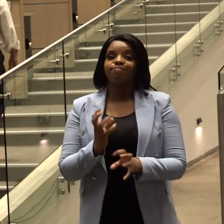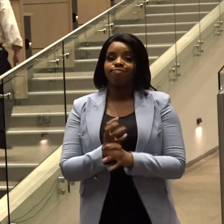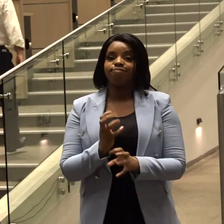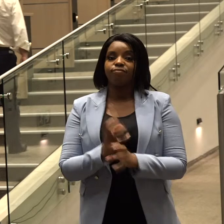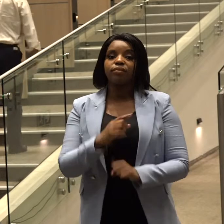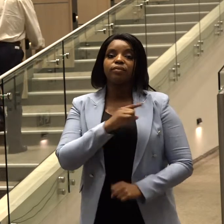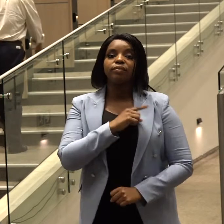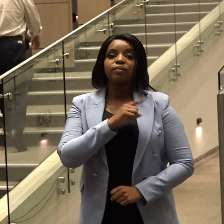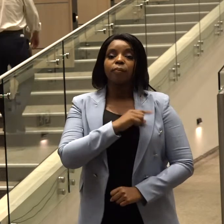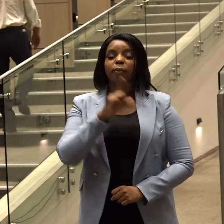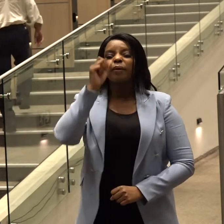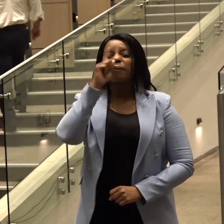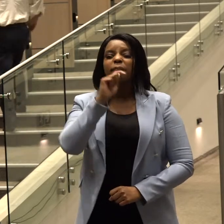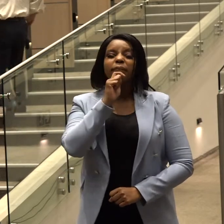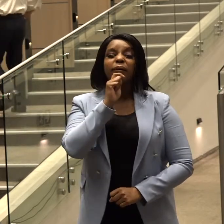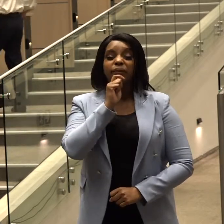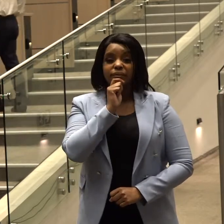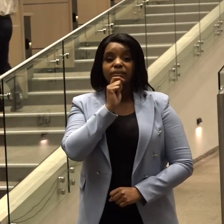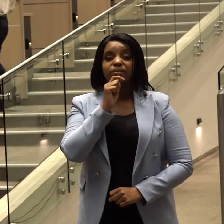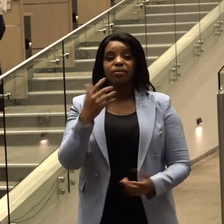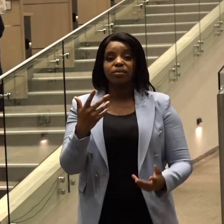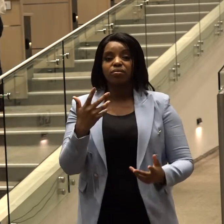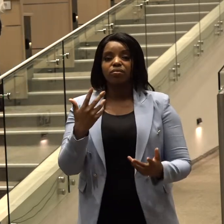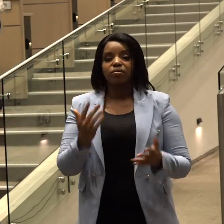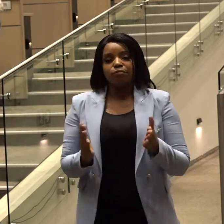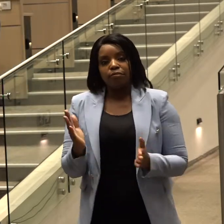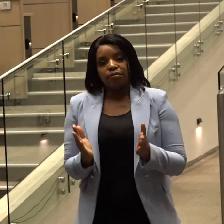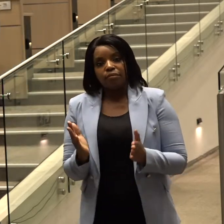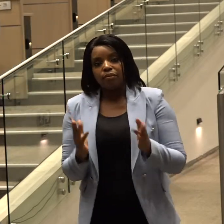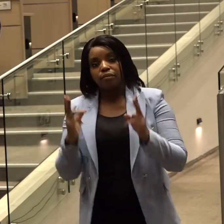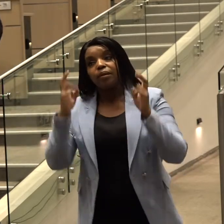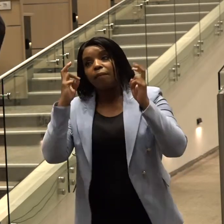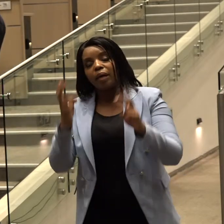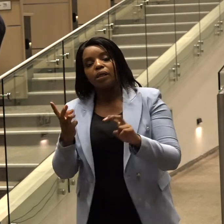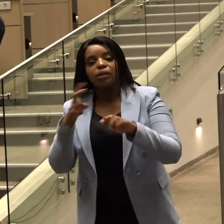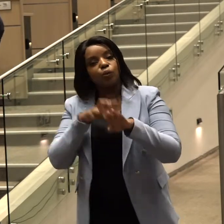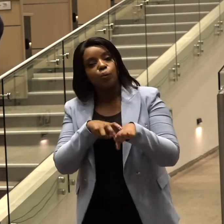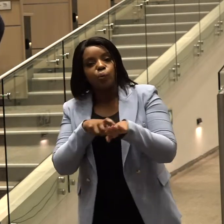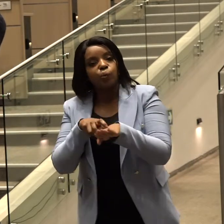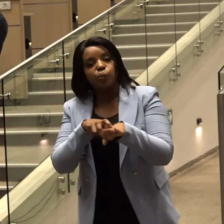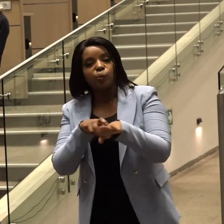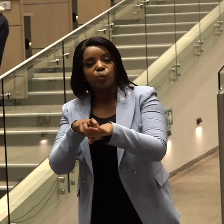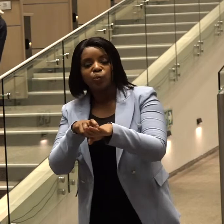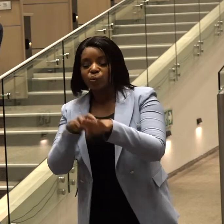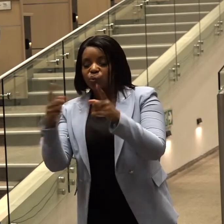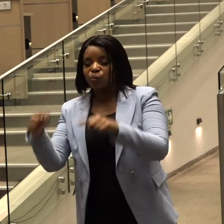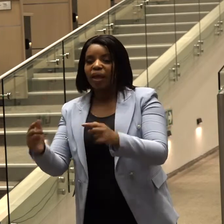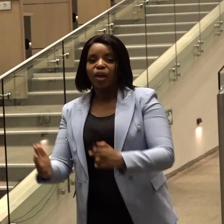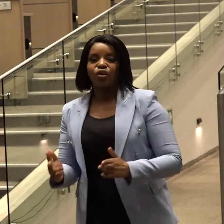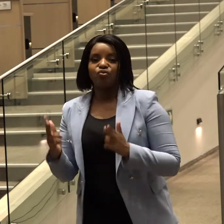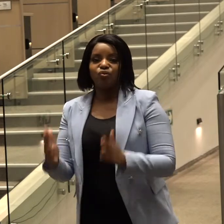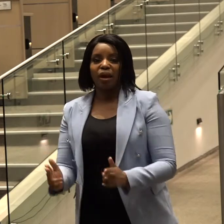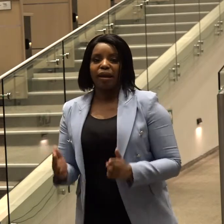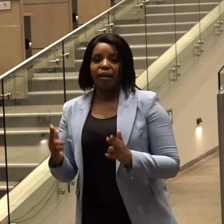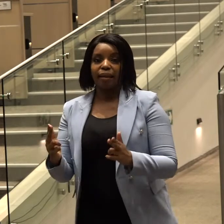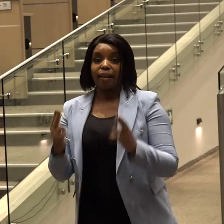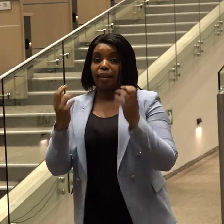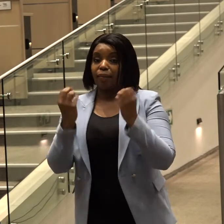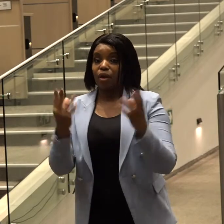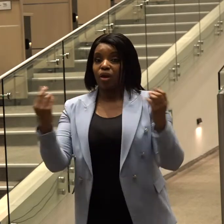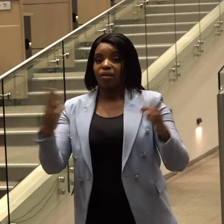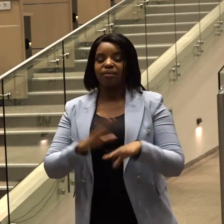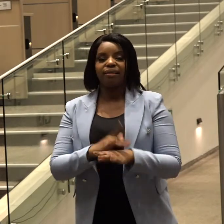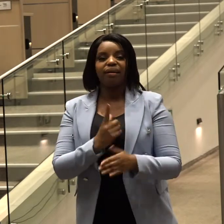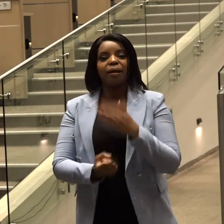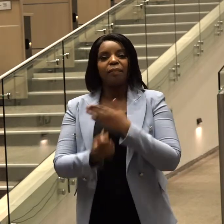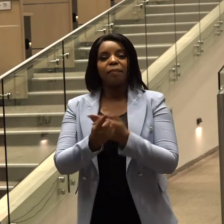the morning catch the bus hoping to find a train here and more often than not people get late to